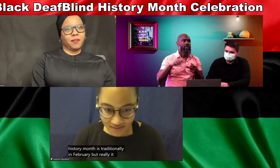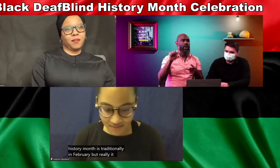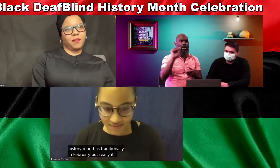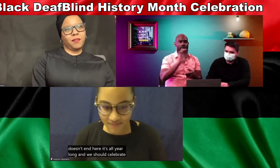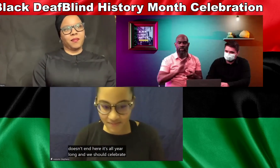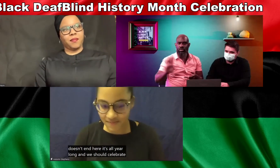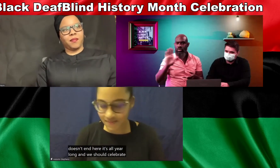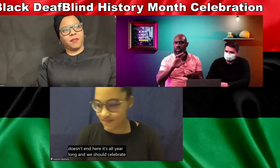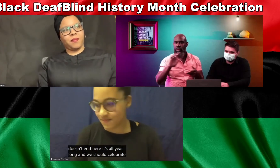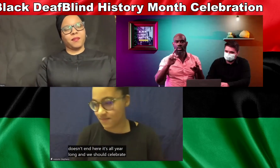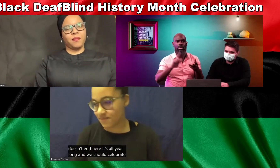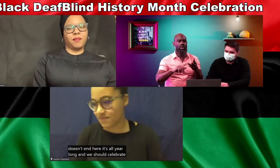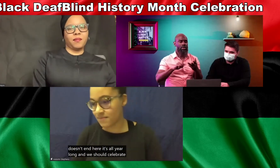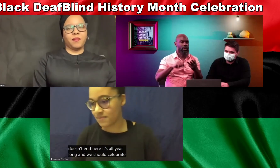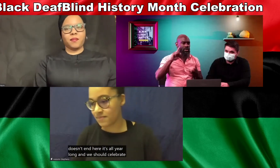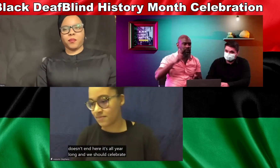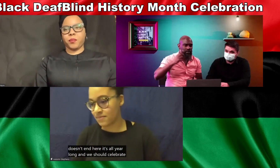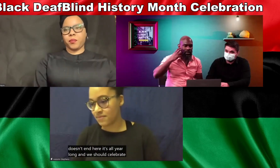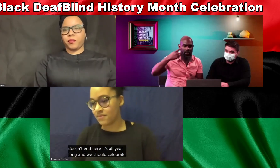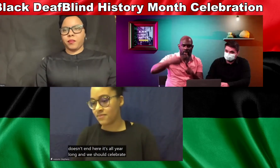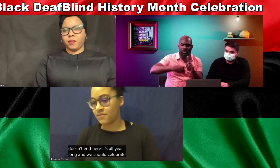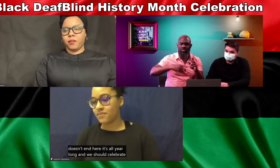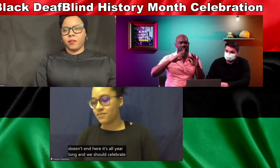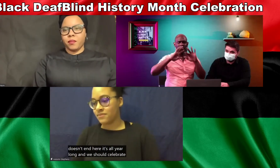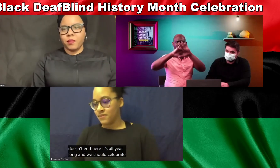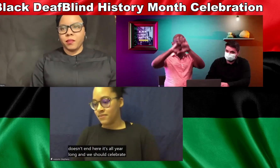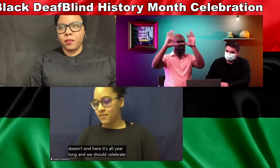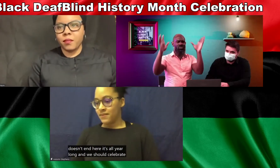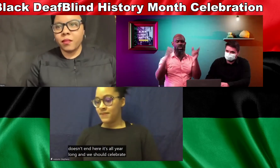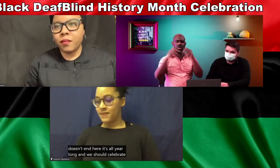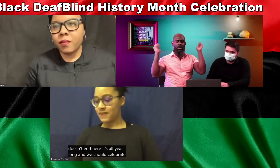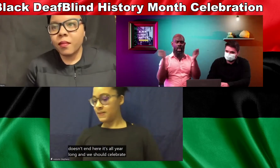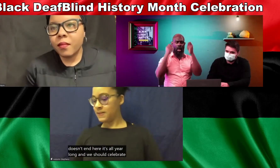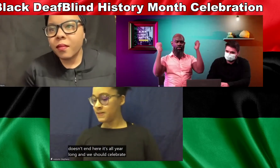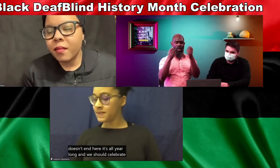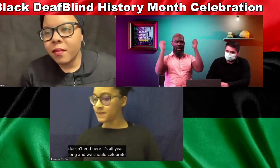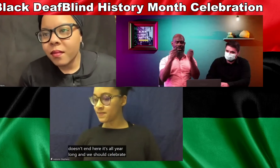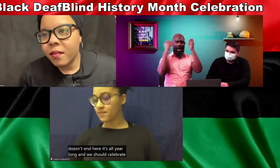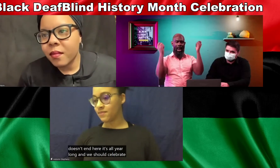our various intersections, whether it's LGBTQA,